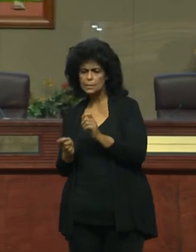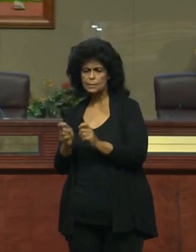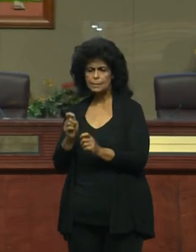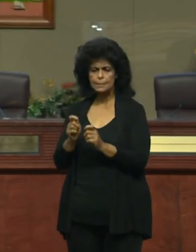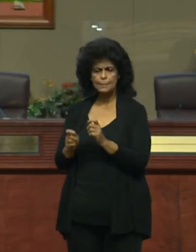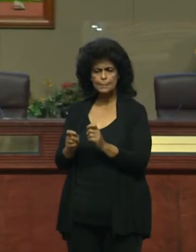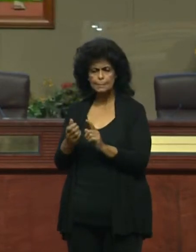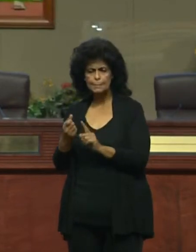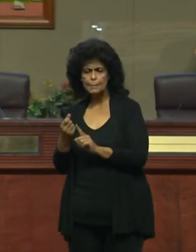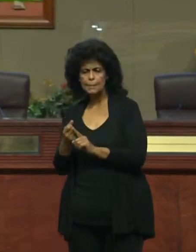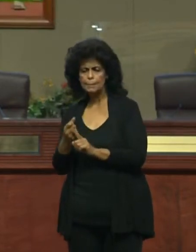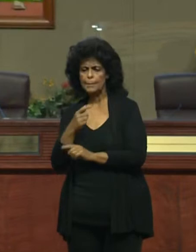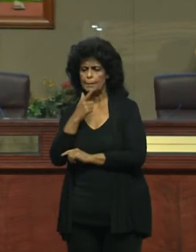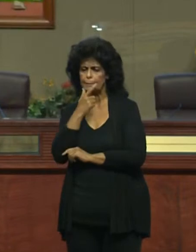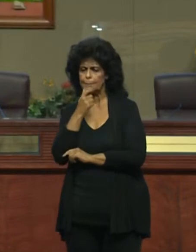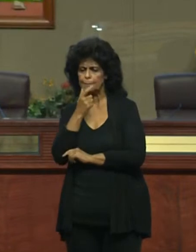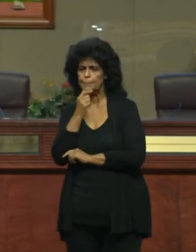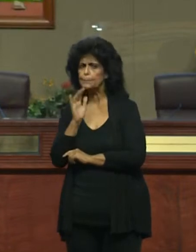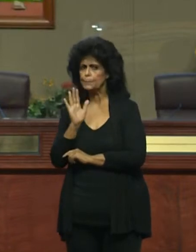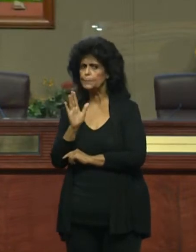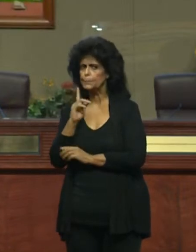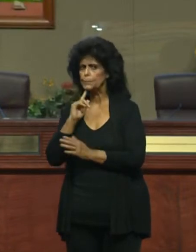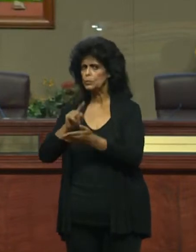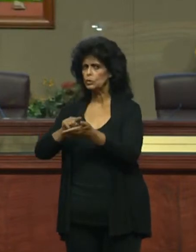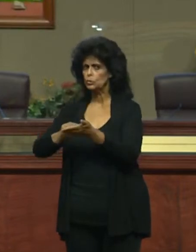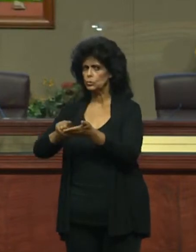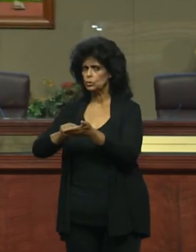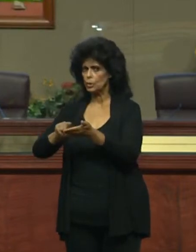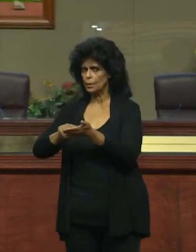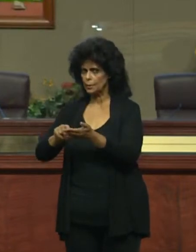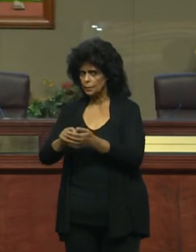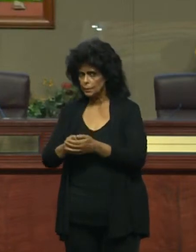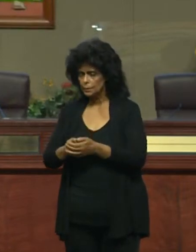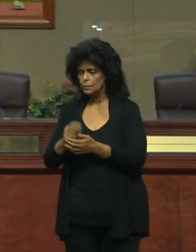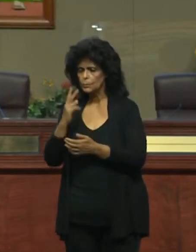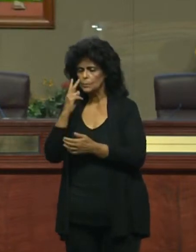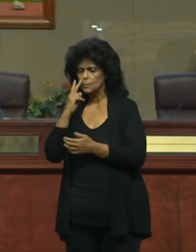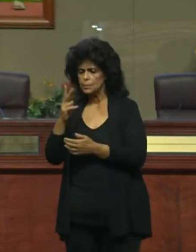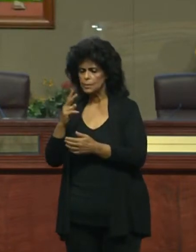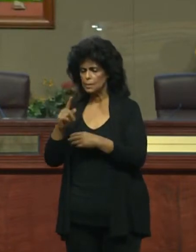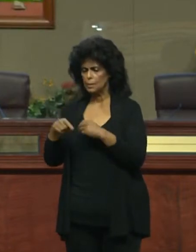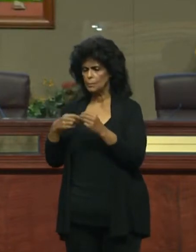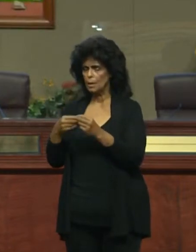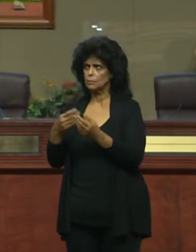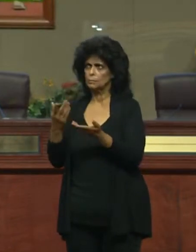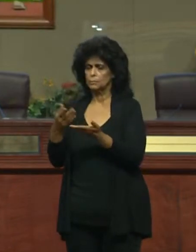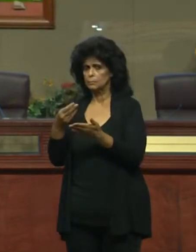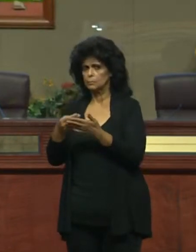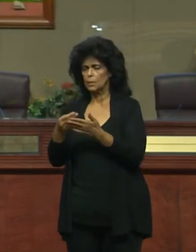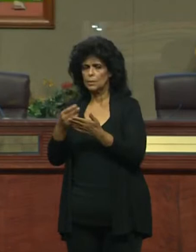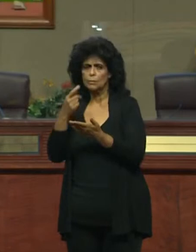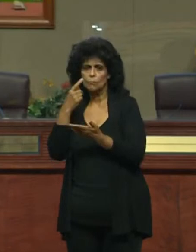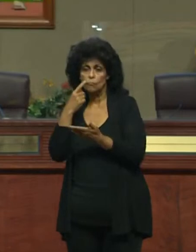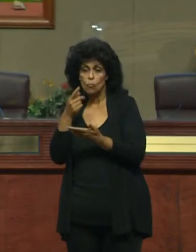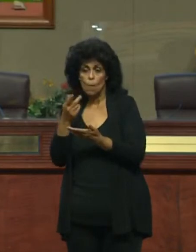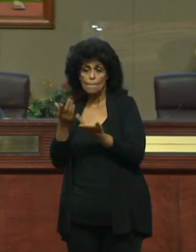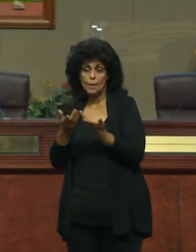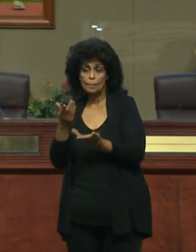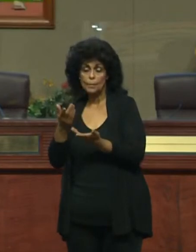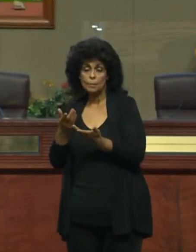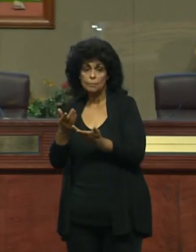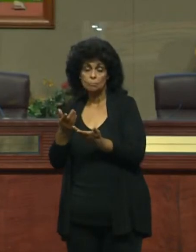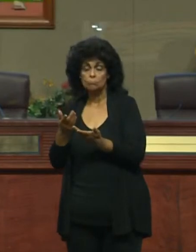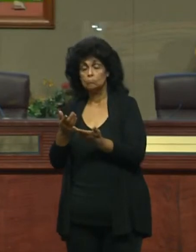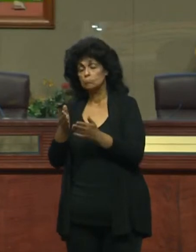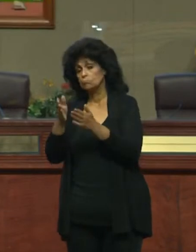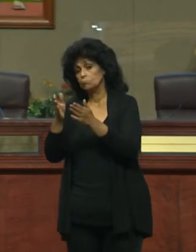for expending dollars to be used in transitional housing for individuals who